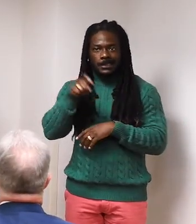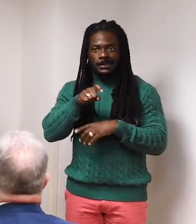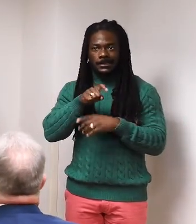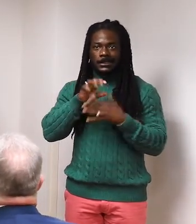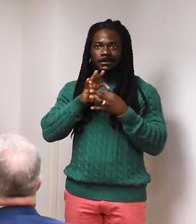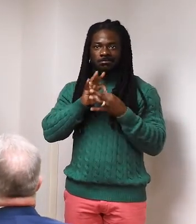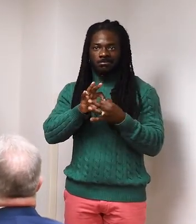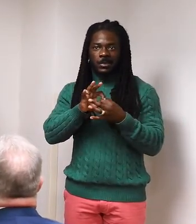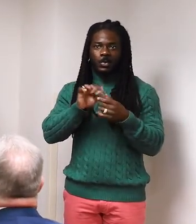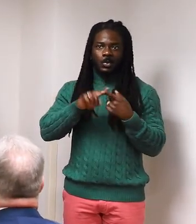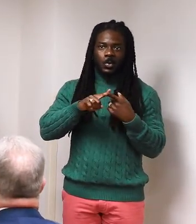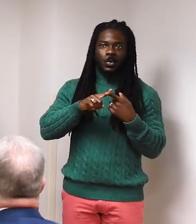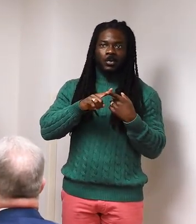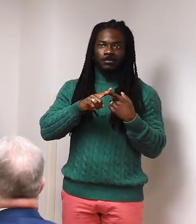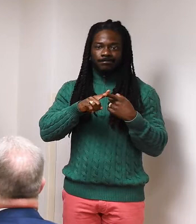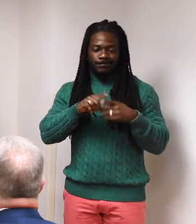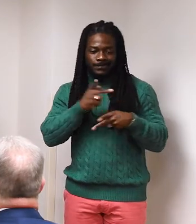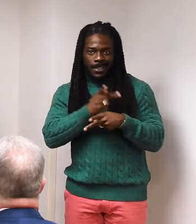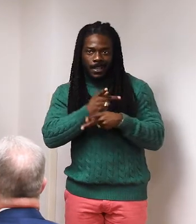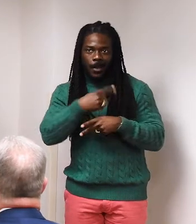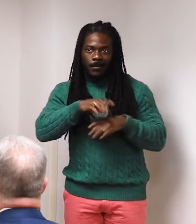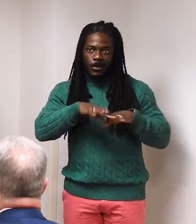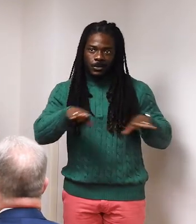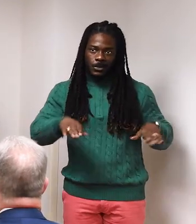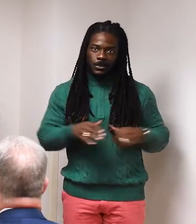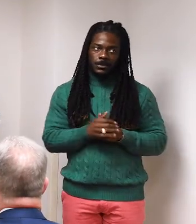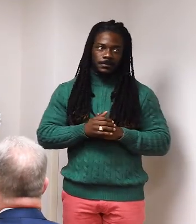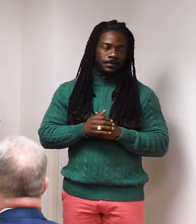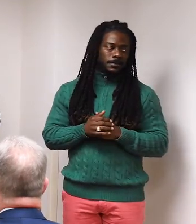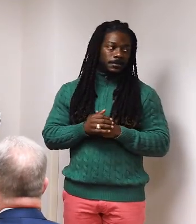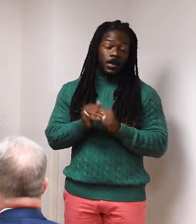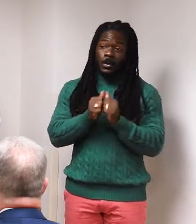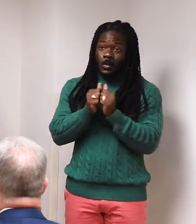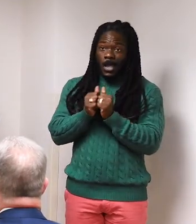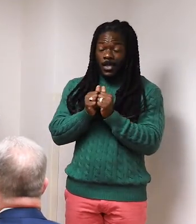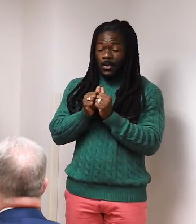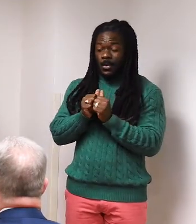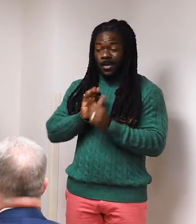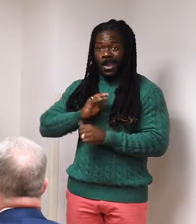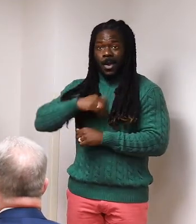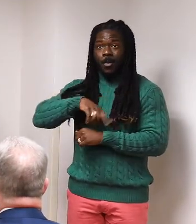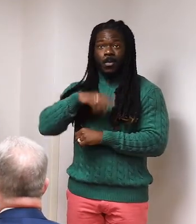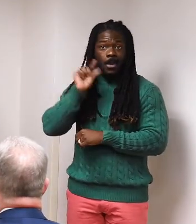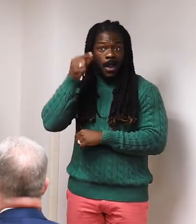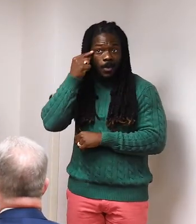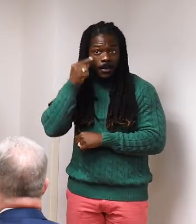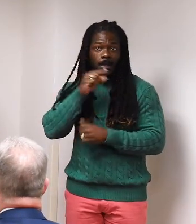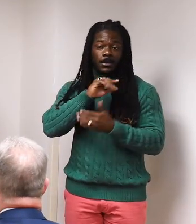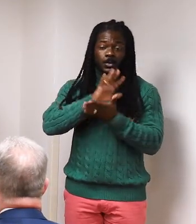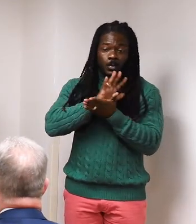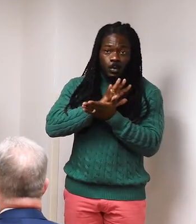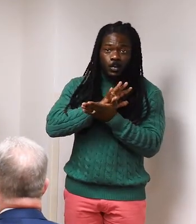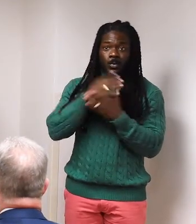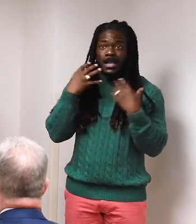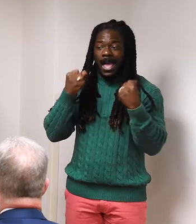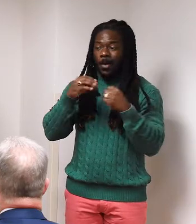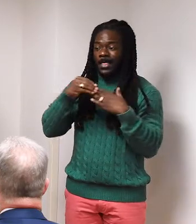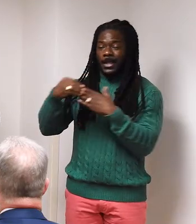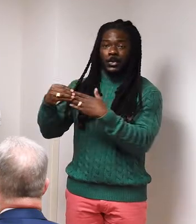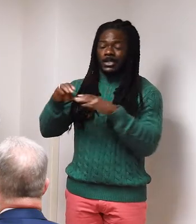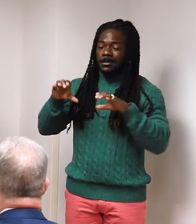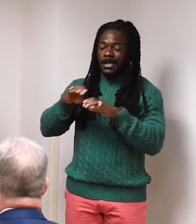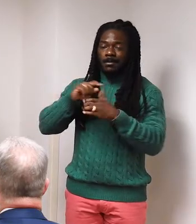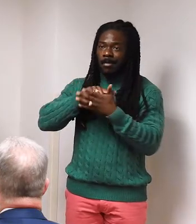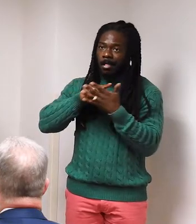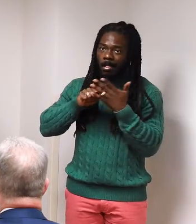the well-being of our children. Together, our government, our schools, and health leadership did